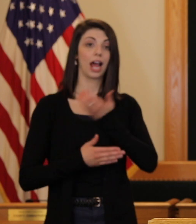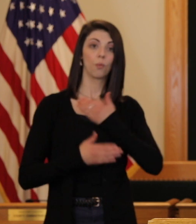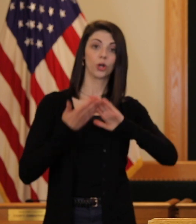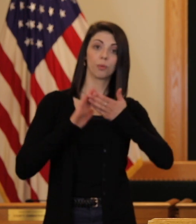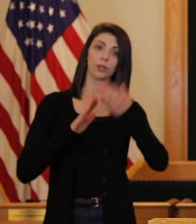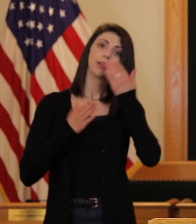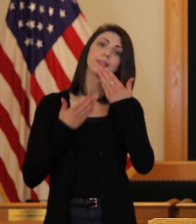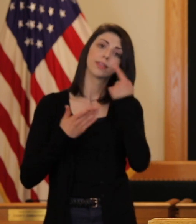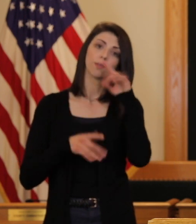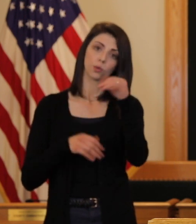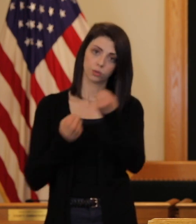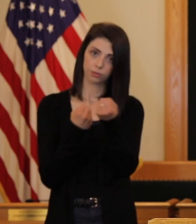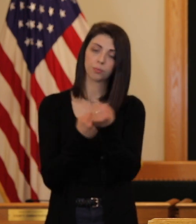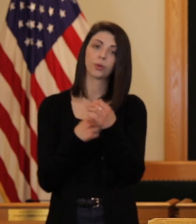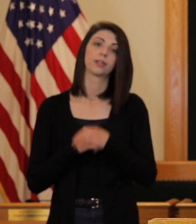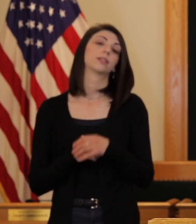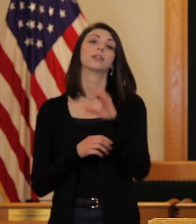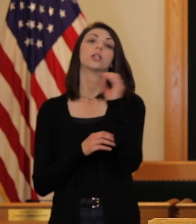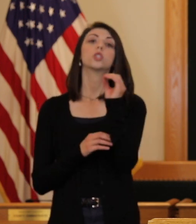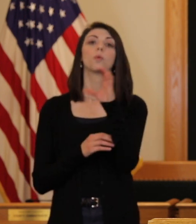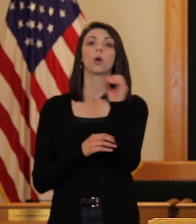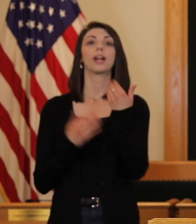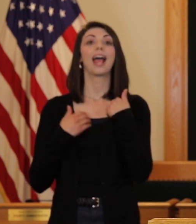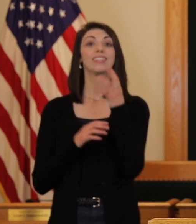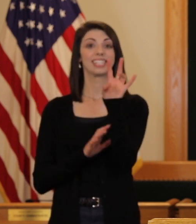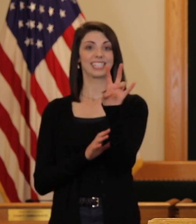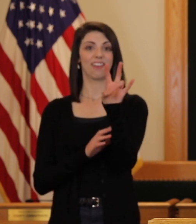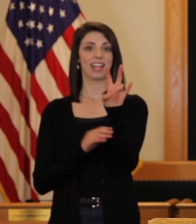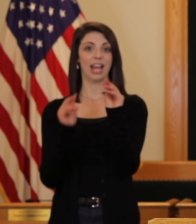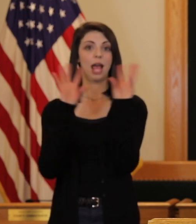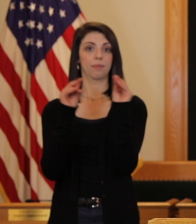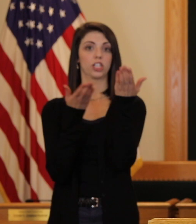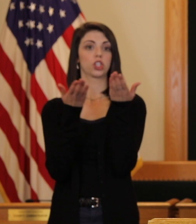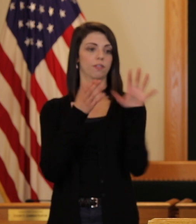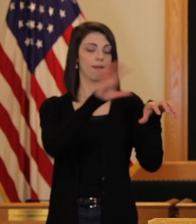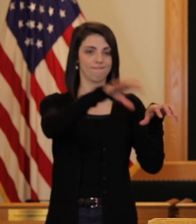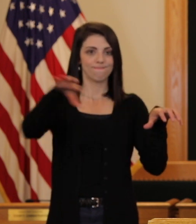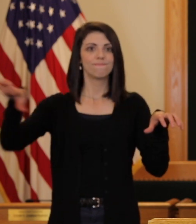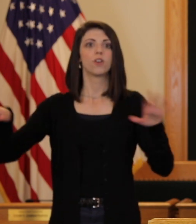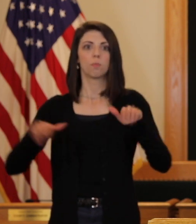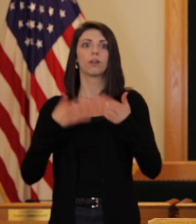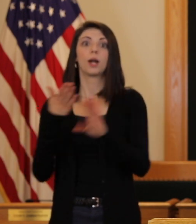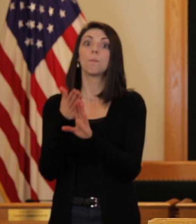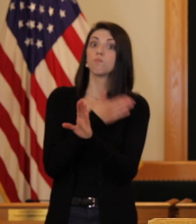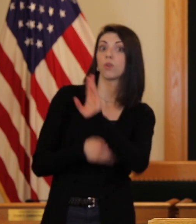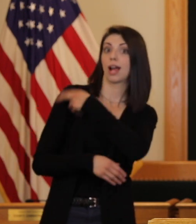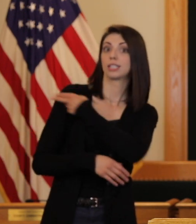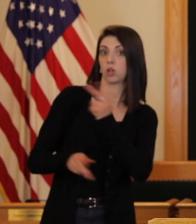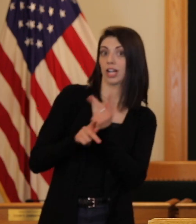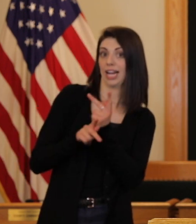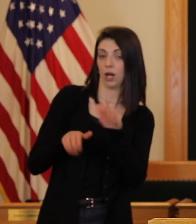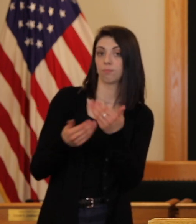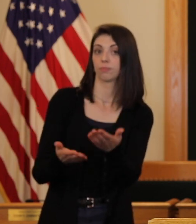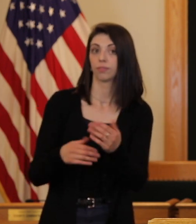support. Here in Oswego County, we have 7 ambulance services who provide pre-hospital care to the public. From the time we are dispatched